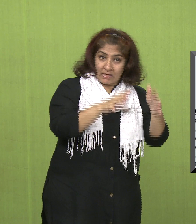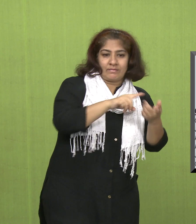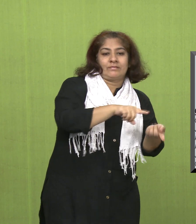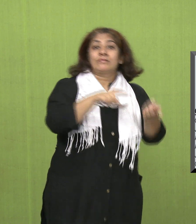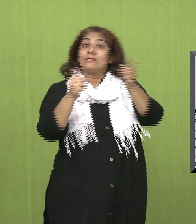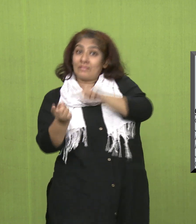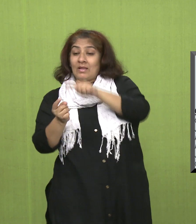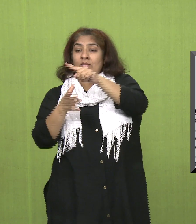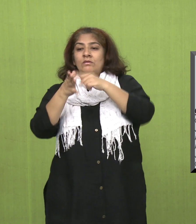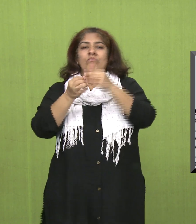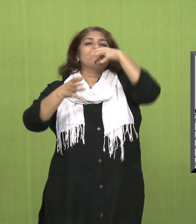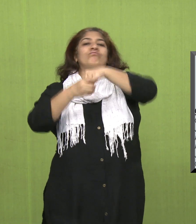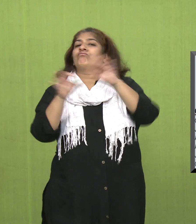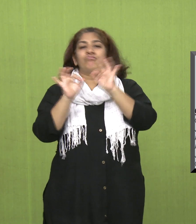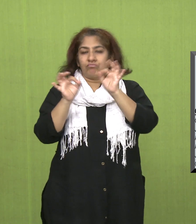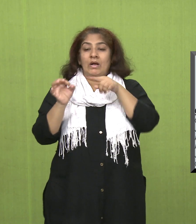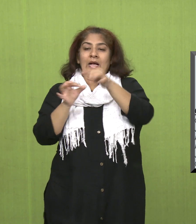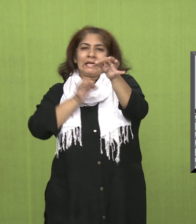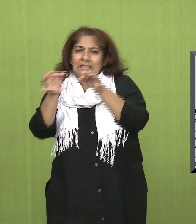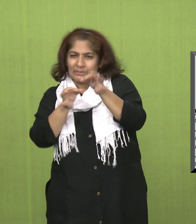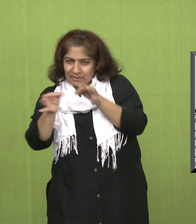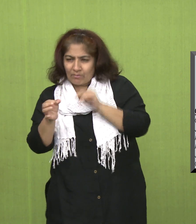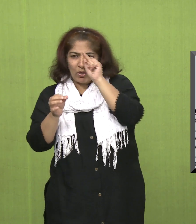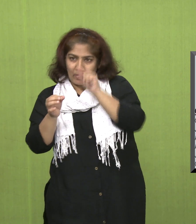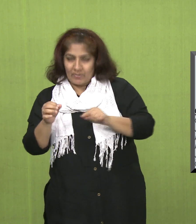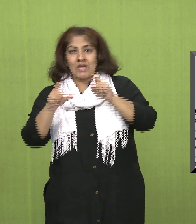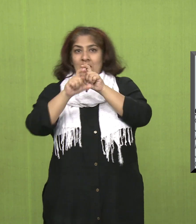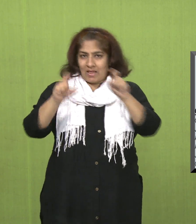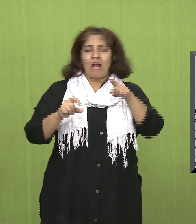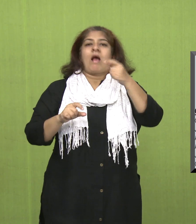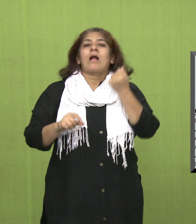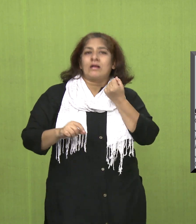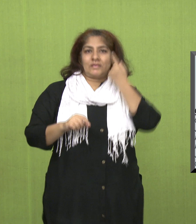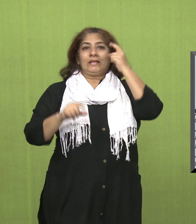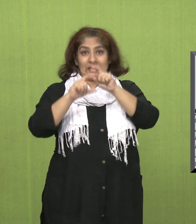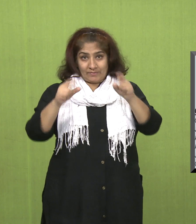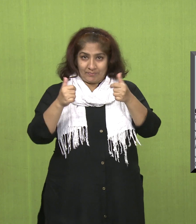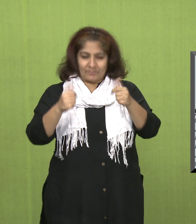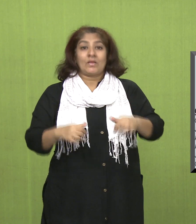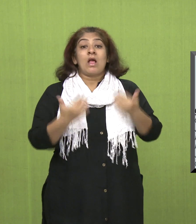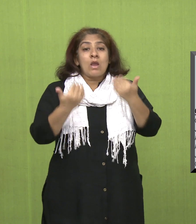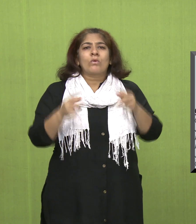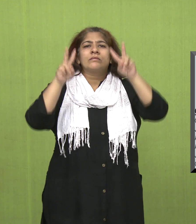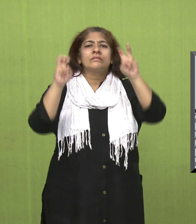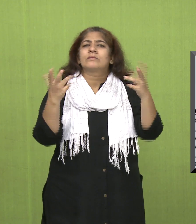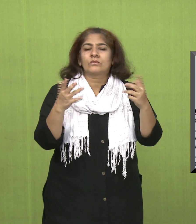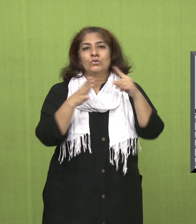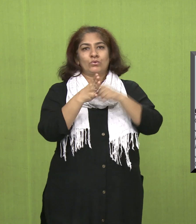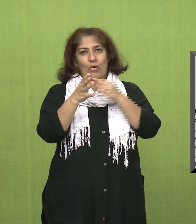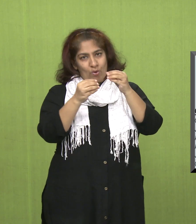is which are off-the-job trainings or off-the-job methods. So now what we are going to discuss